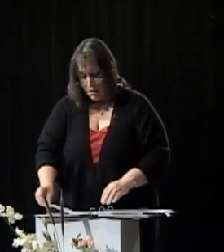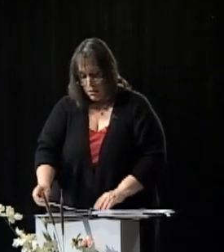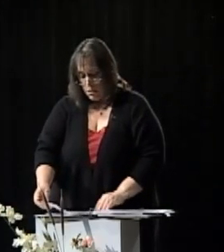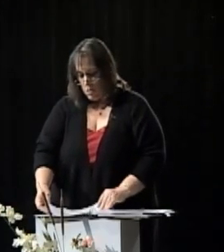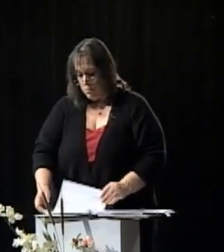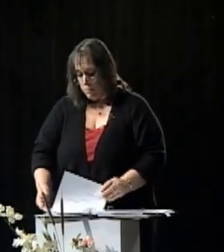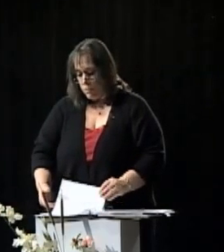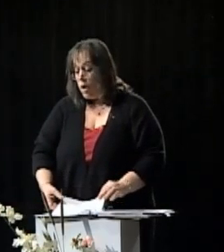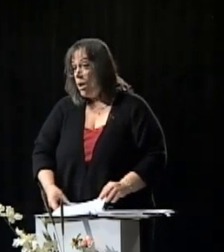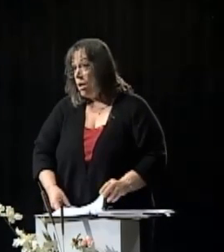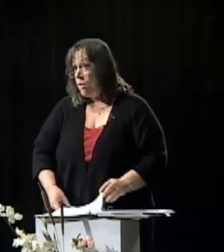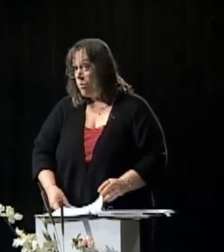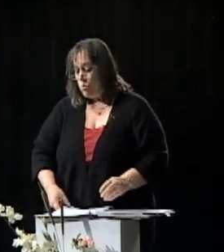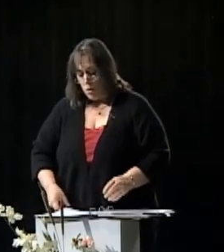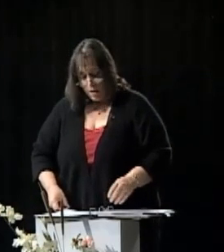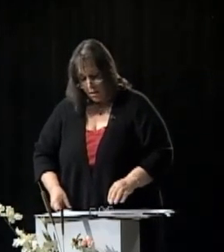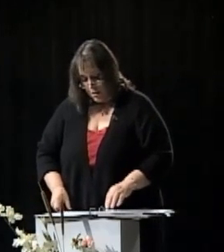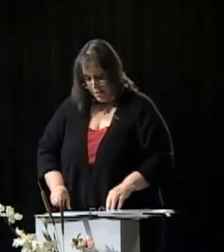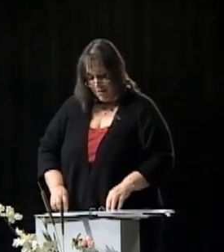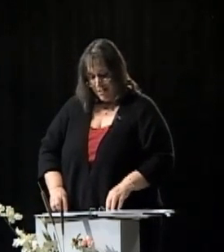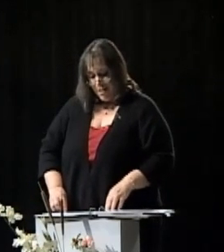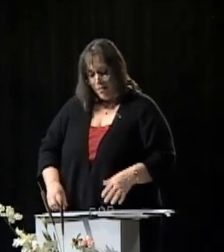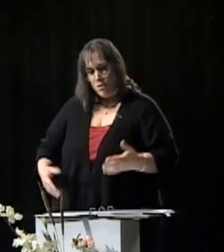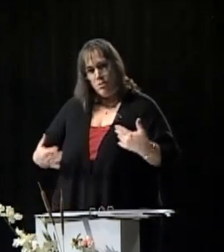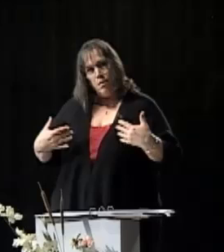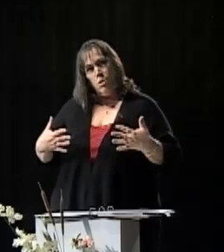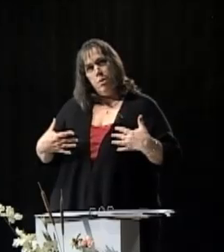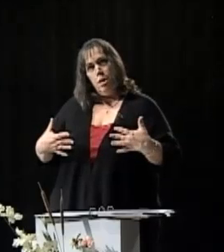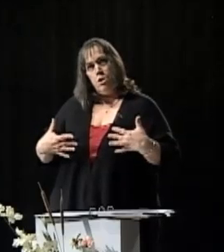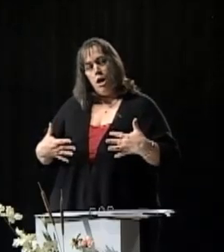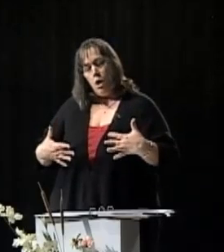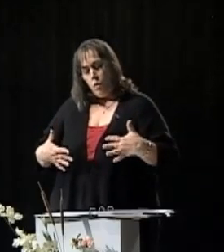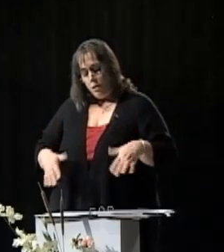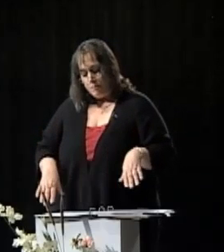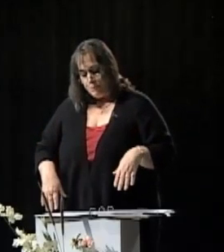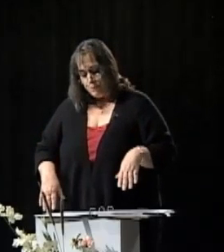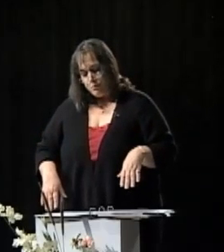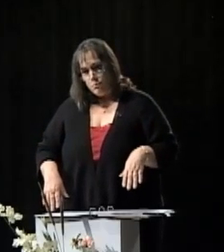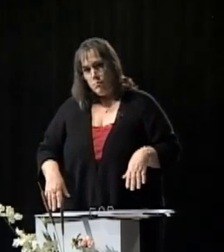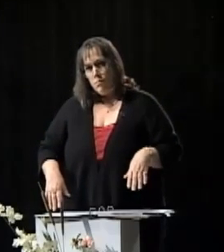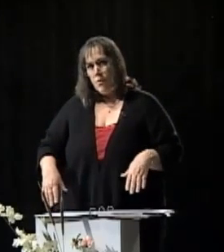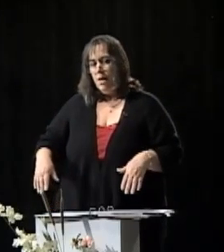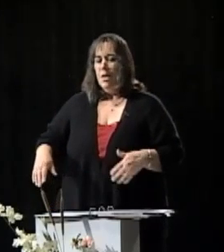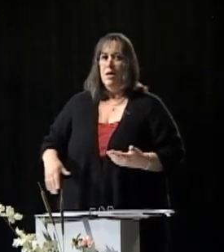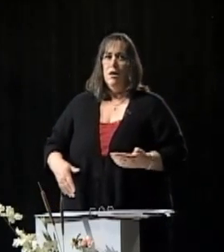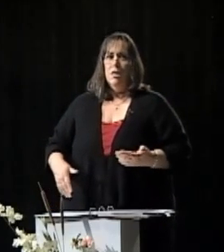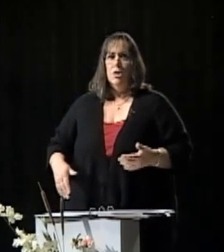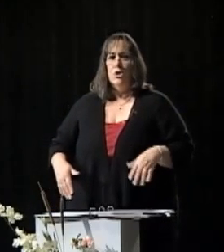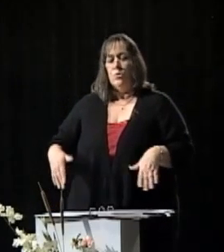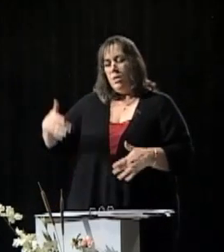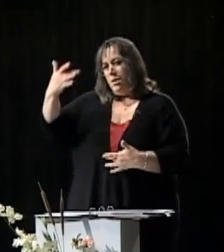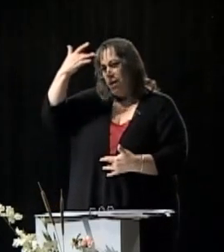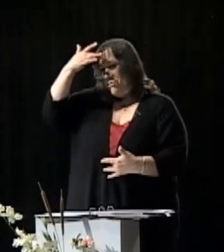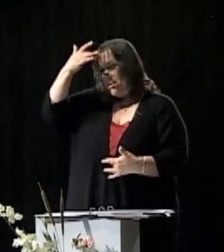Oh, I have a couple more, hang on. These are a little bit on your health. You know, I feel